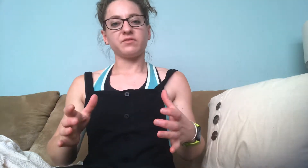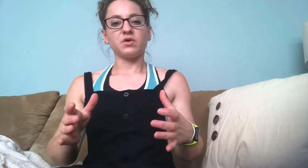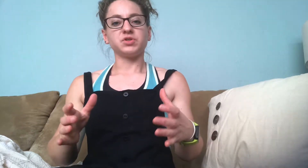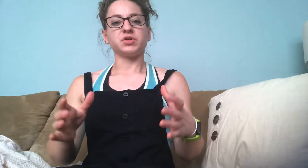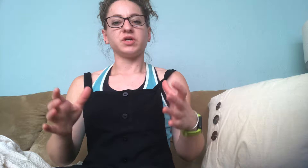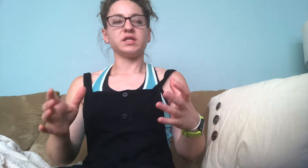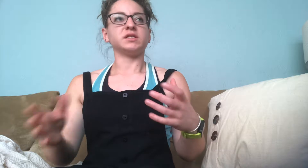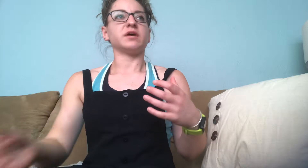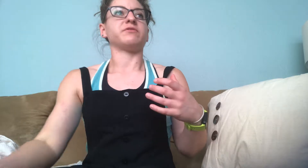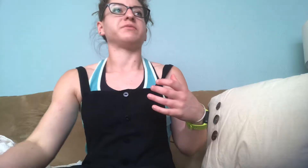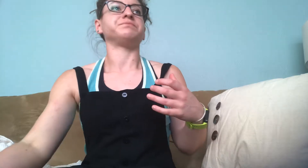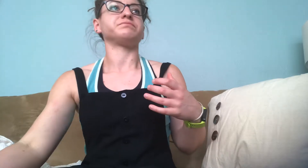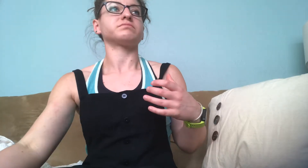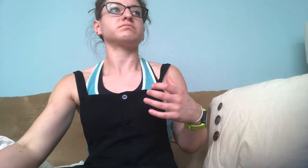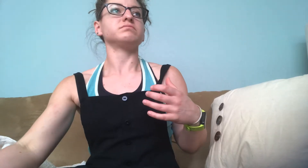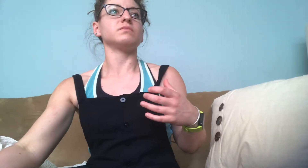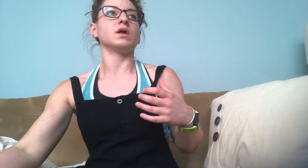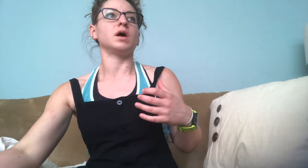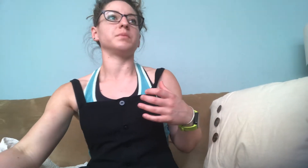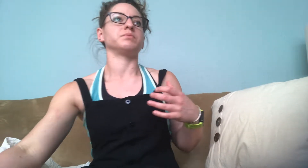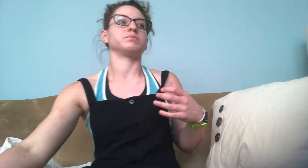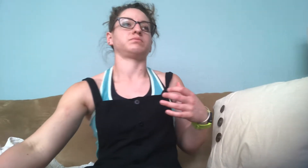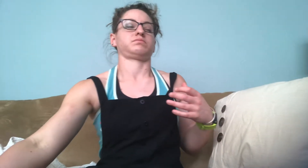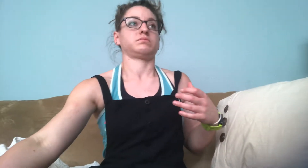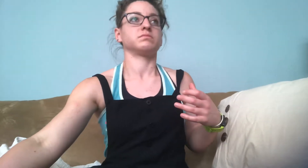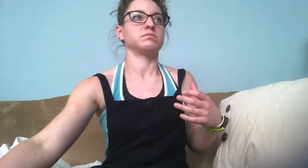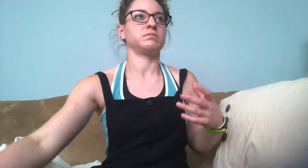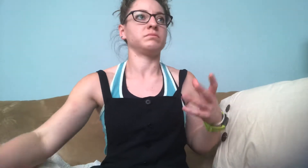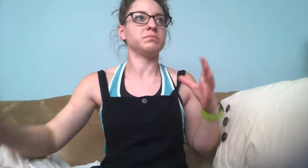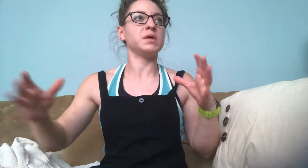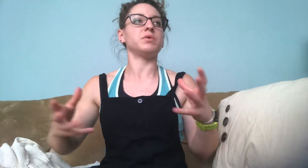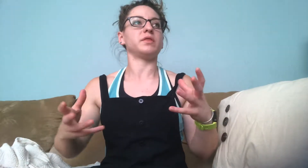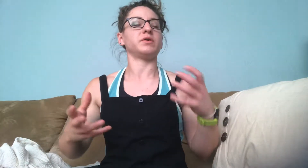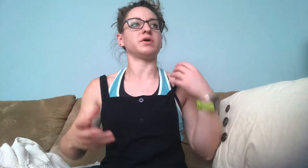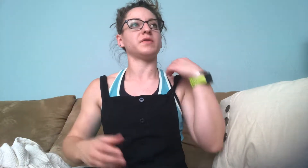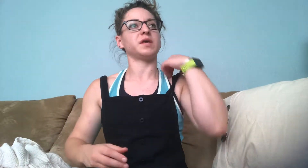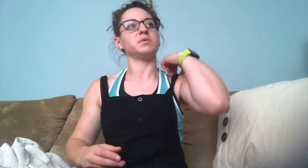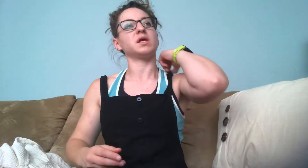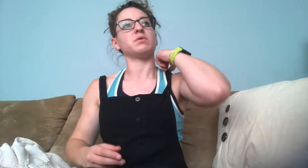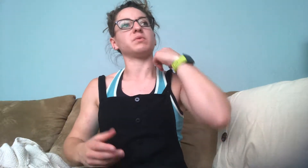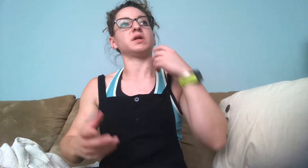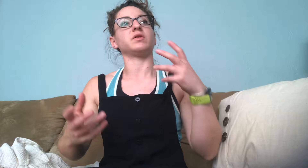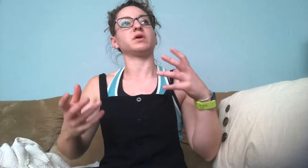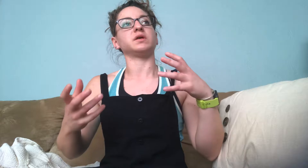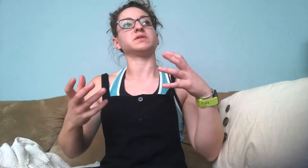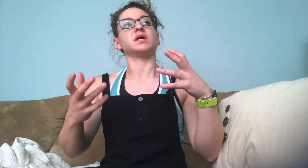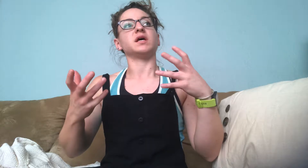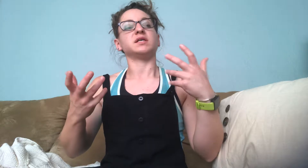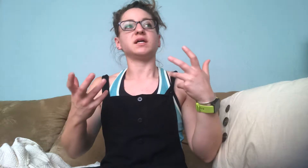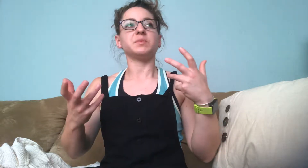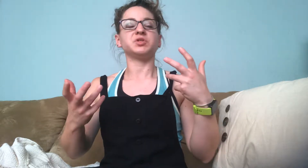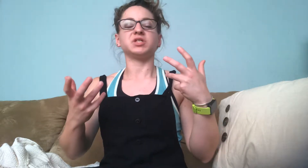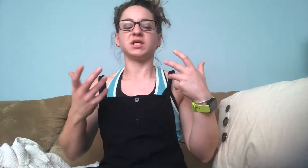deaf culture, in deaf um, people and their how they communicate with one another is